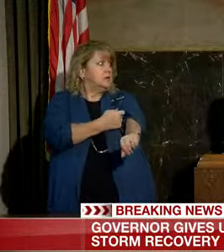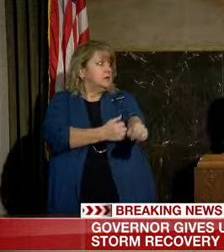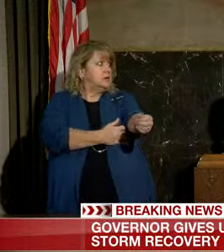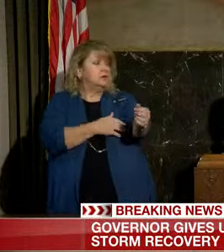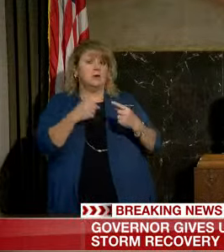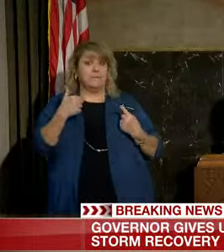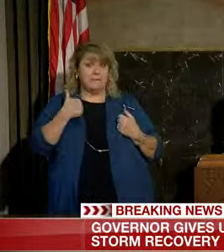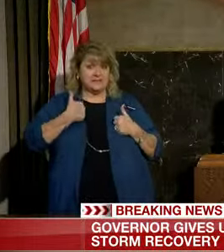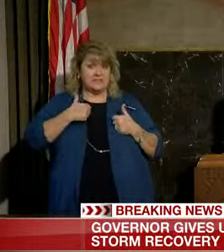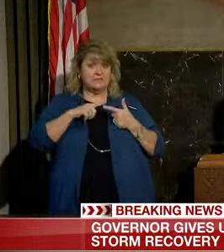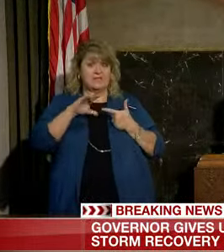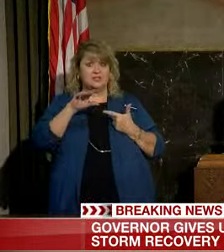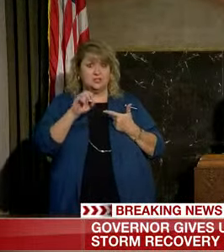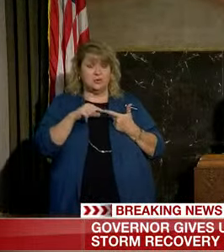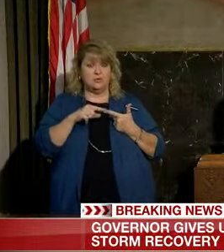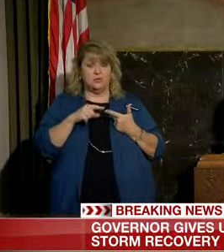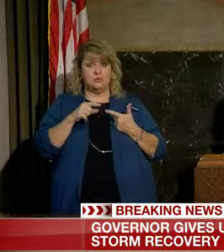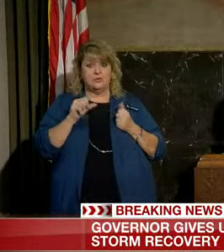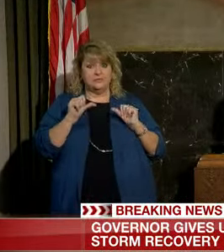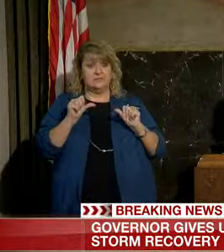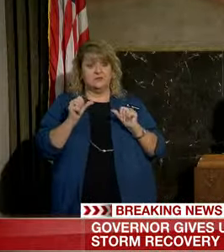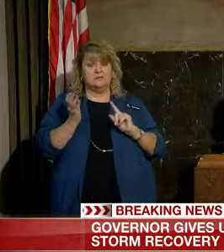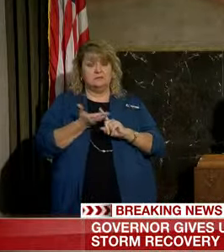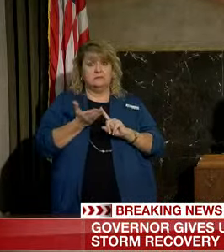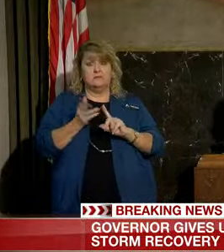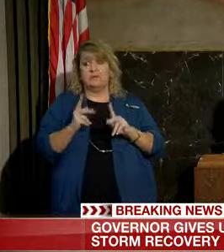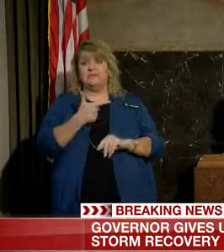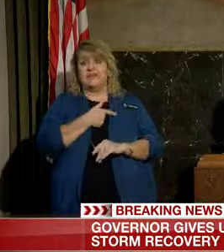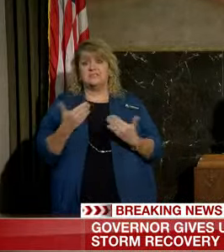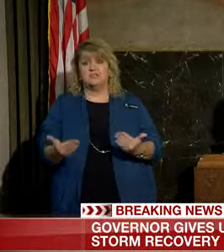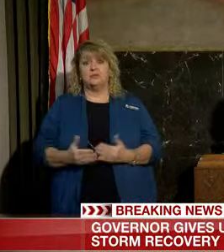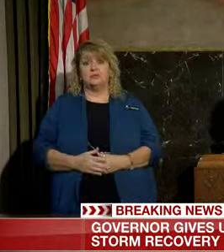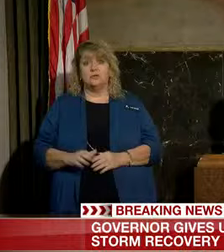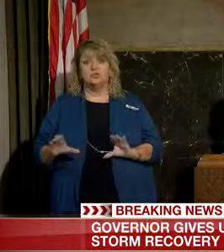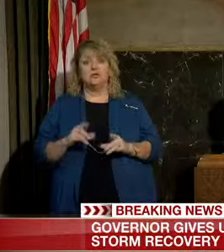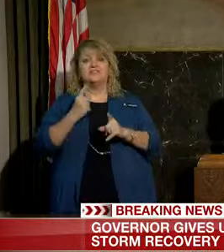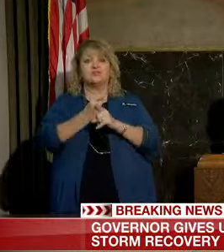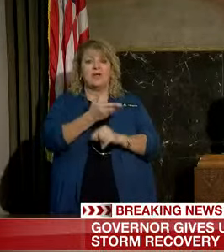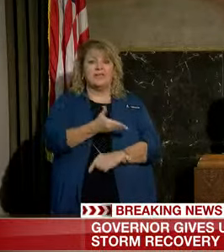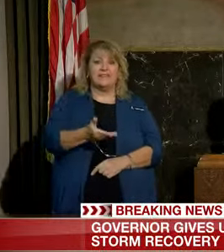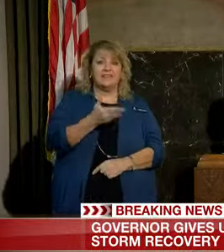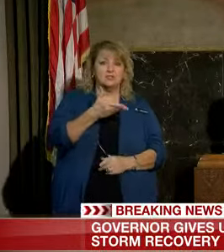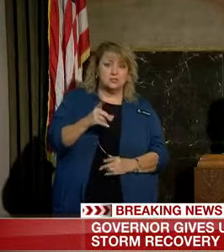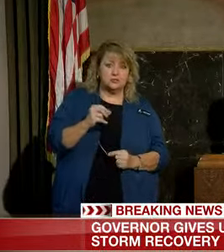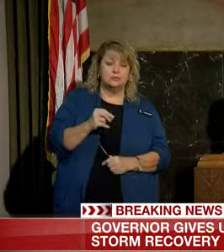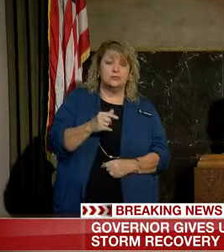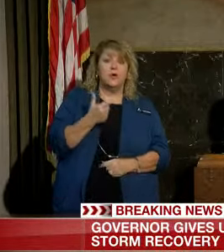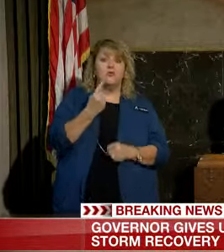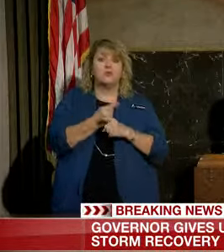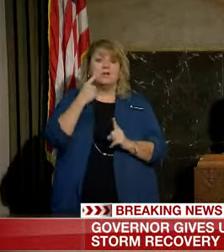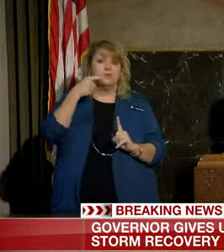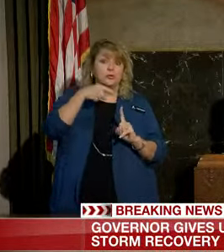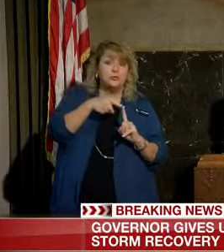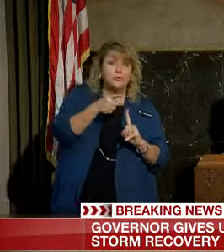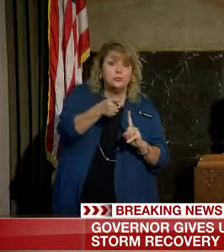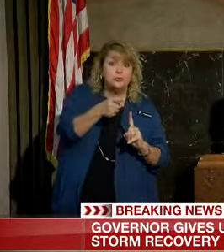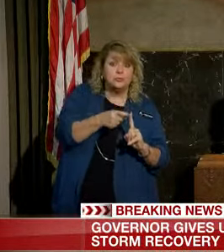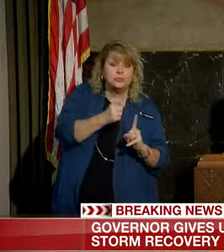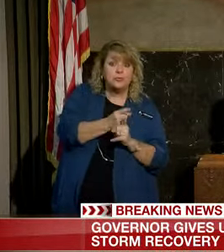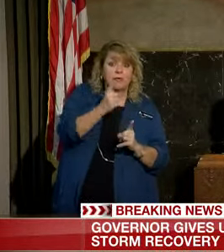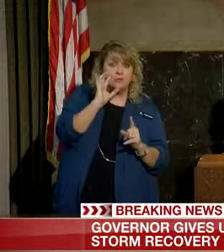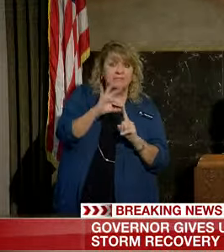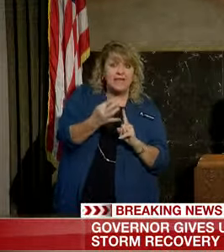case, continue to make the case for people to be vaccinated because it's the right thing to do. It's right for them, it's right for their family, it's right for their community, and certainly right